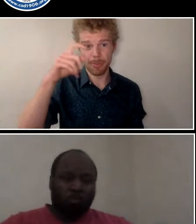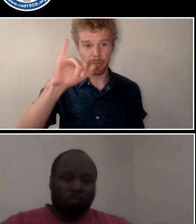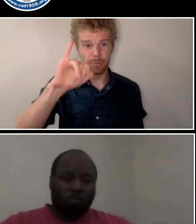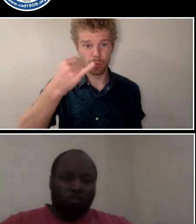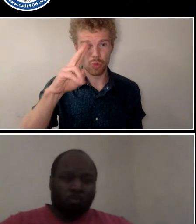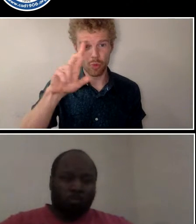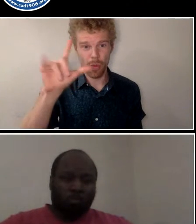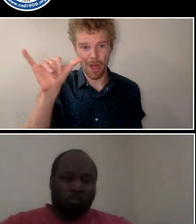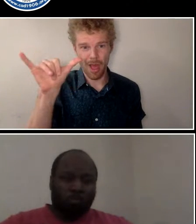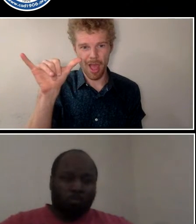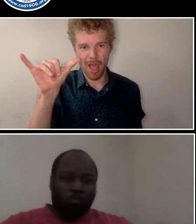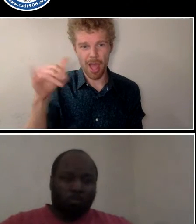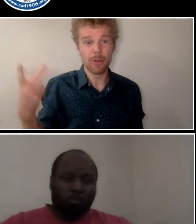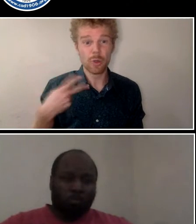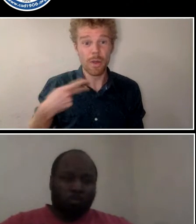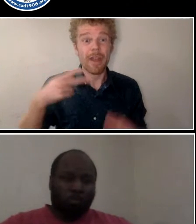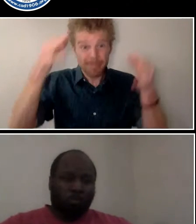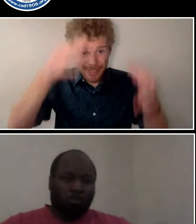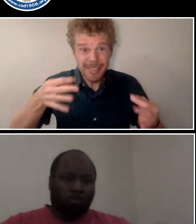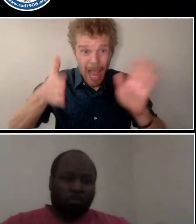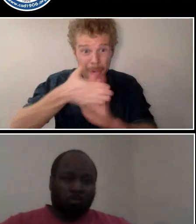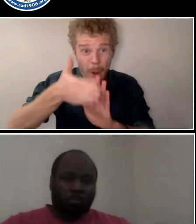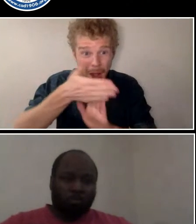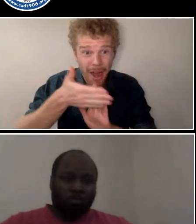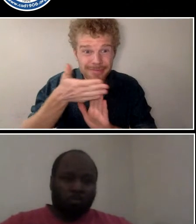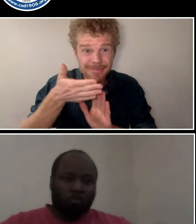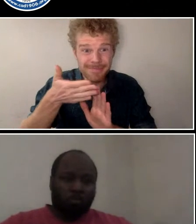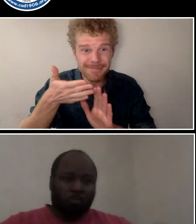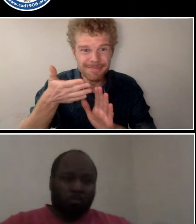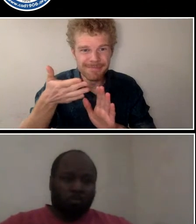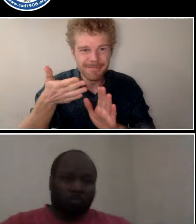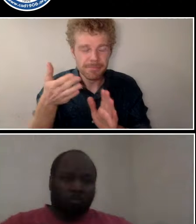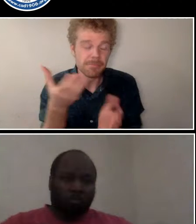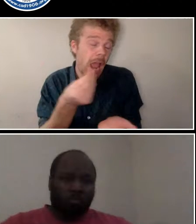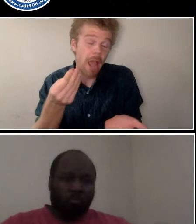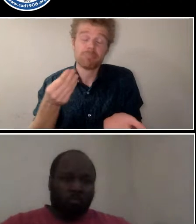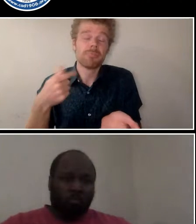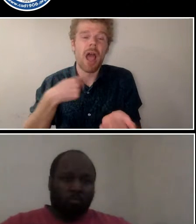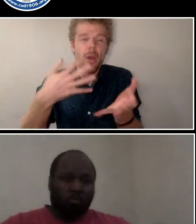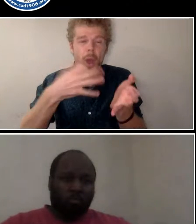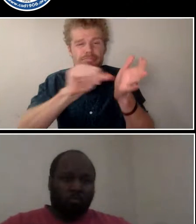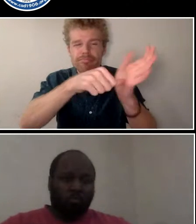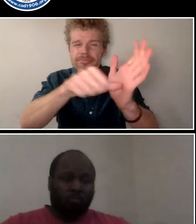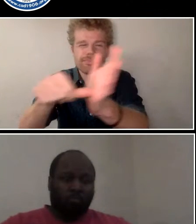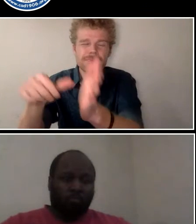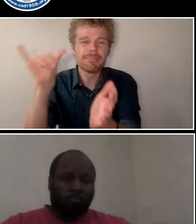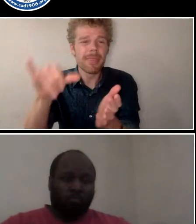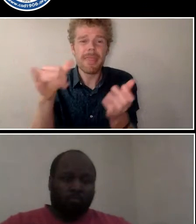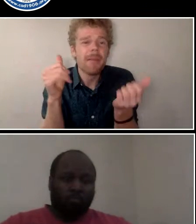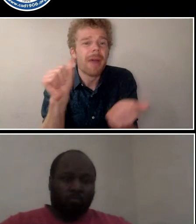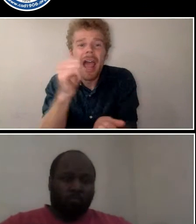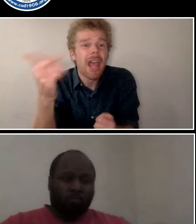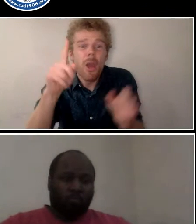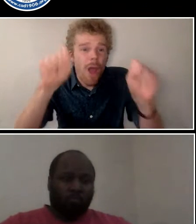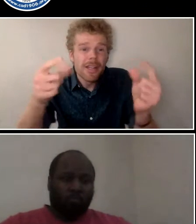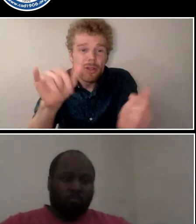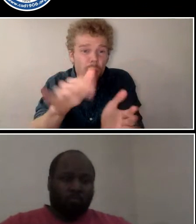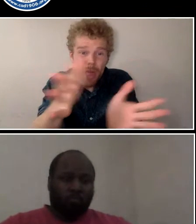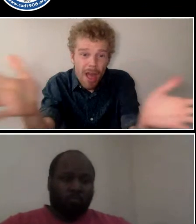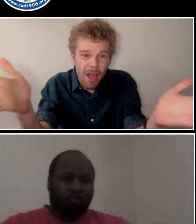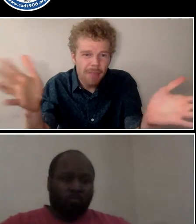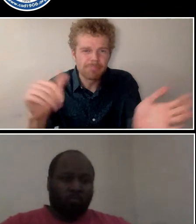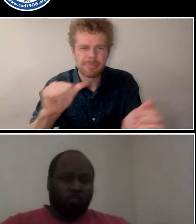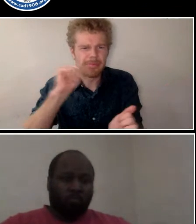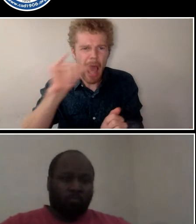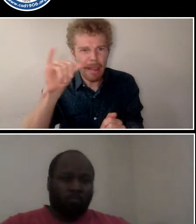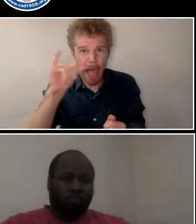be representatives for the deaf community. This past summer in July, when the two of us decided to